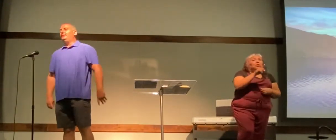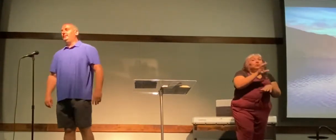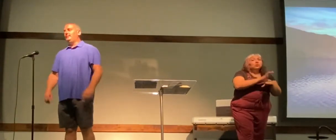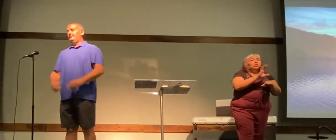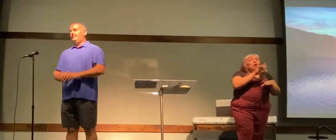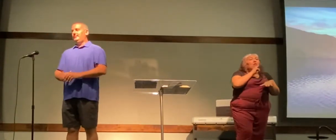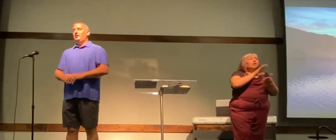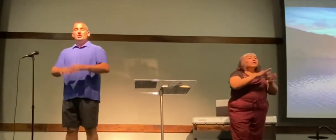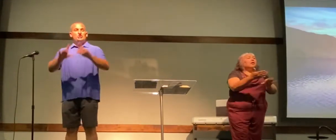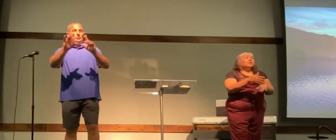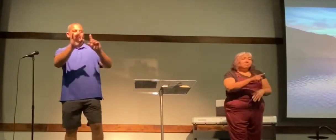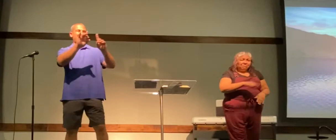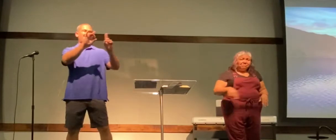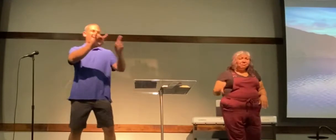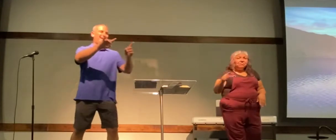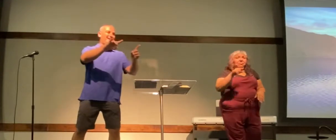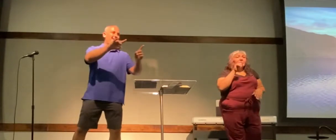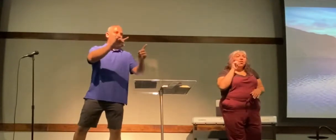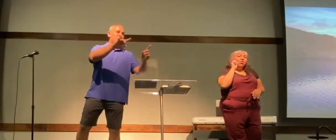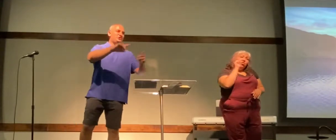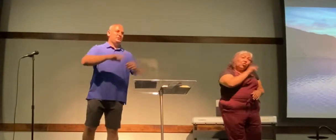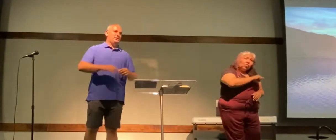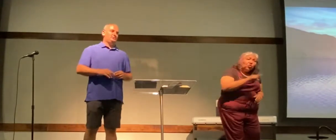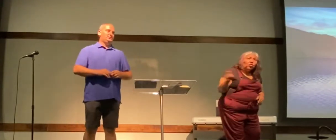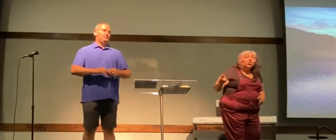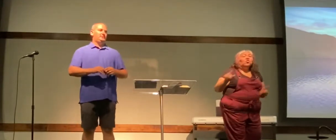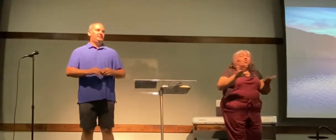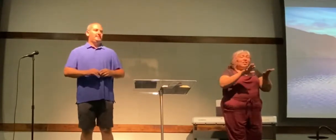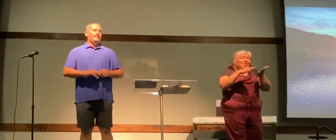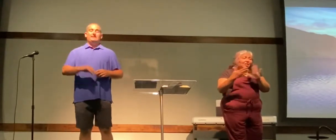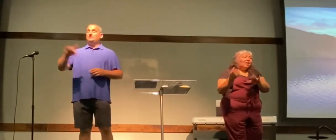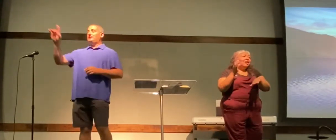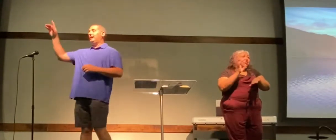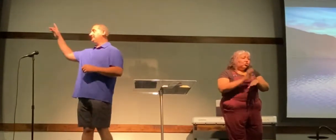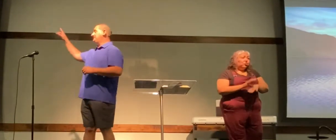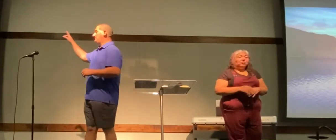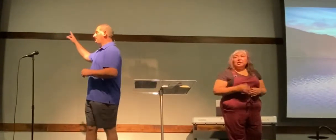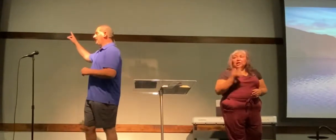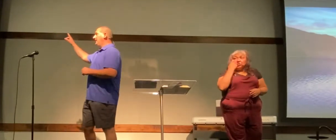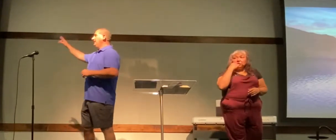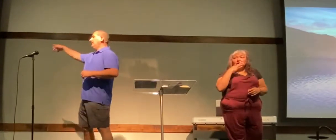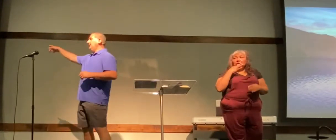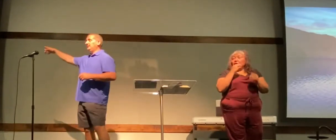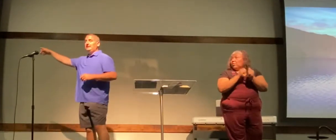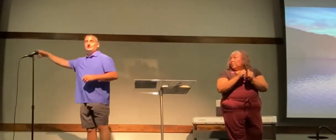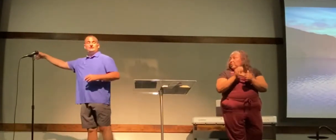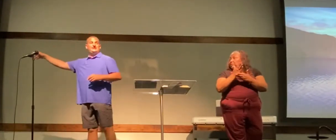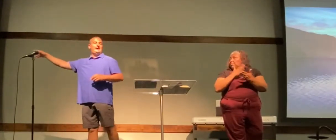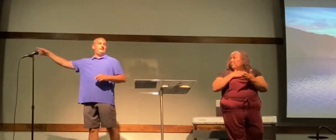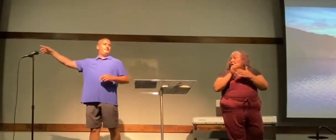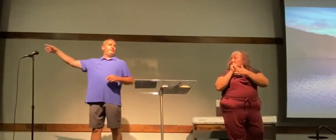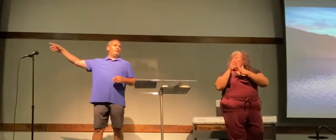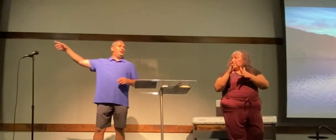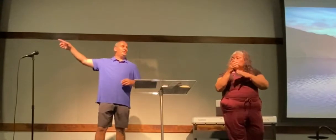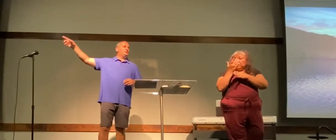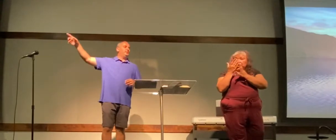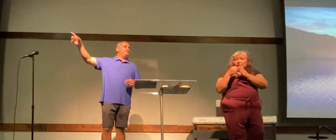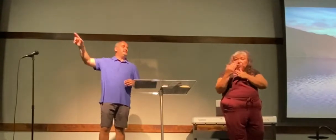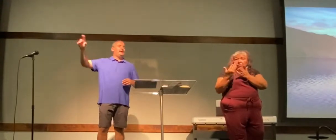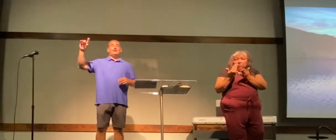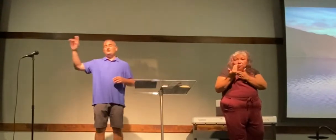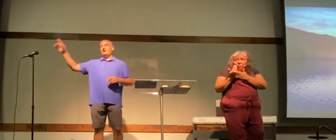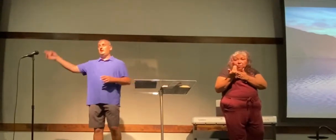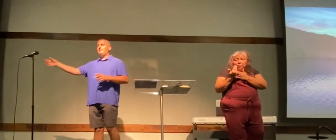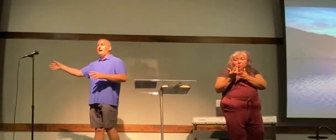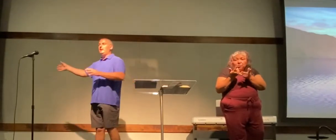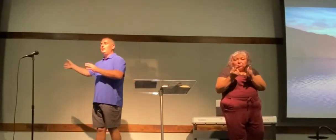dead. You're a dead church. I was just talking to some of my leaders just out here before you all showed up